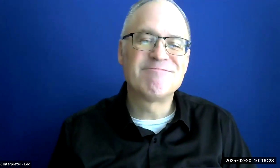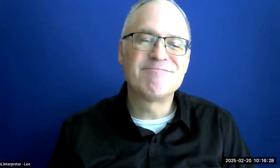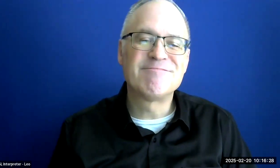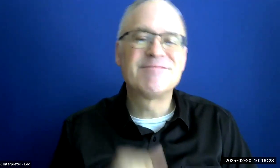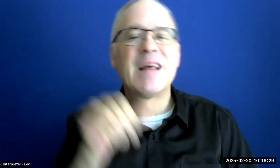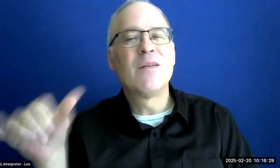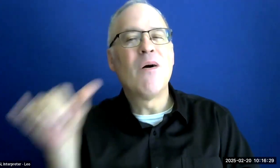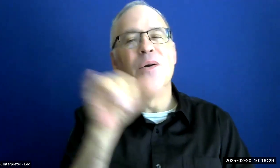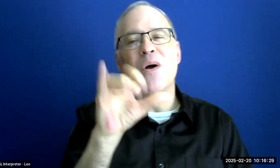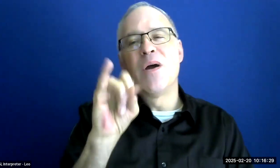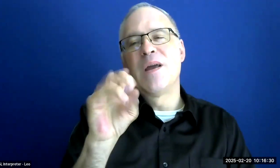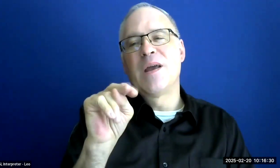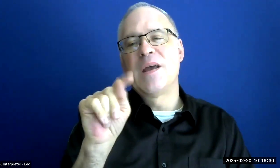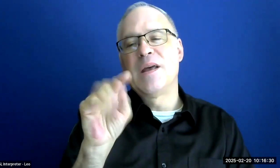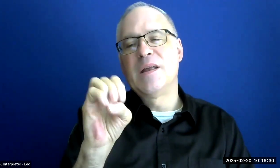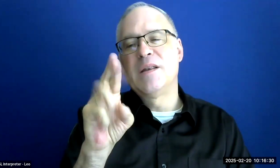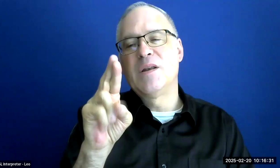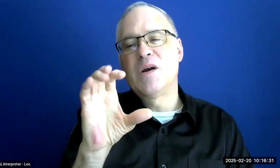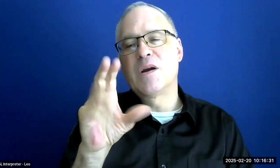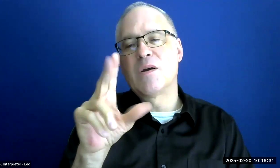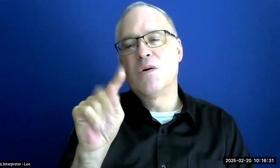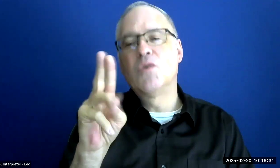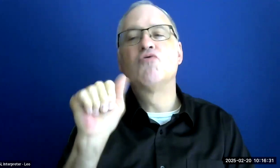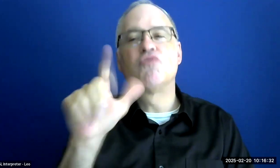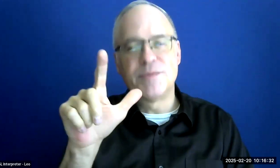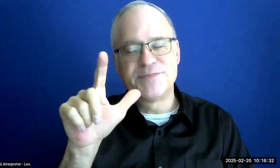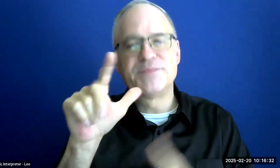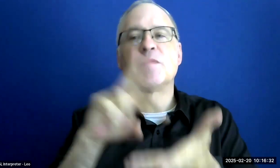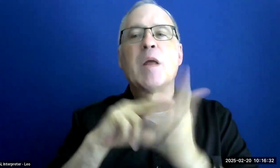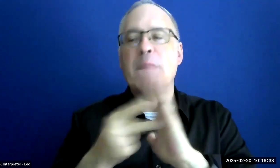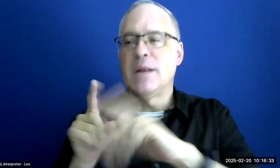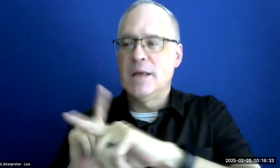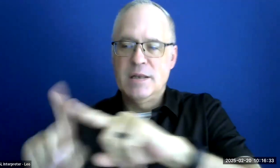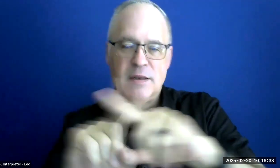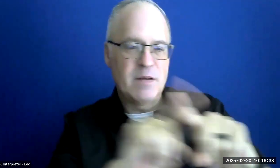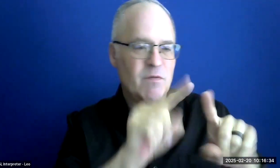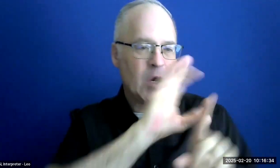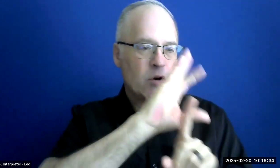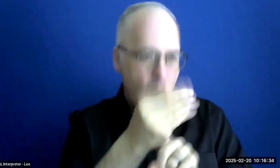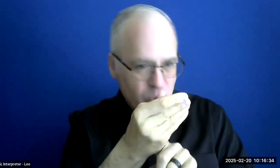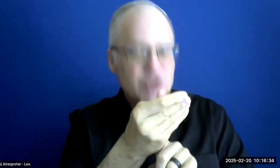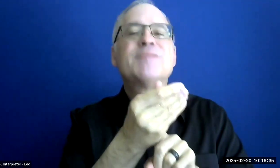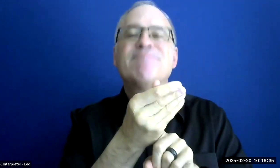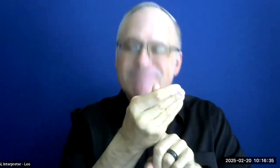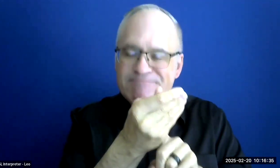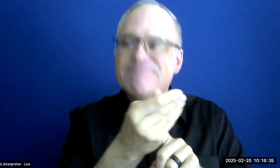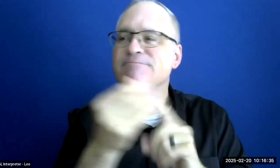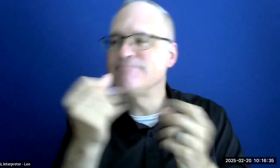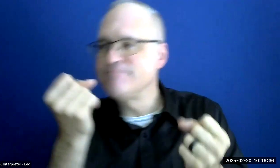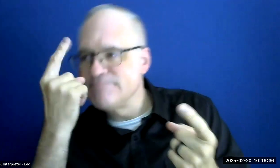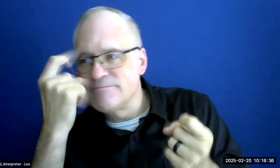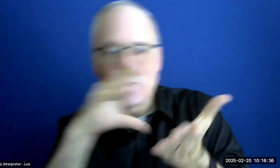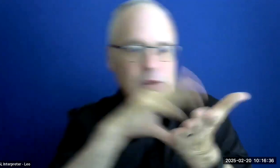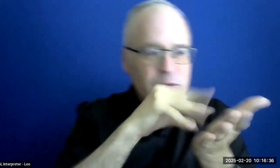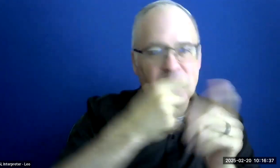intercultural. Connectionalism must put us in dialogue with each other across difference for the sake of mutual learning and collective